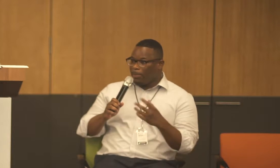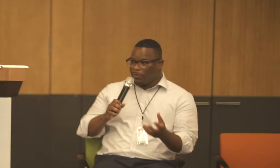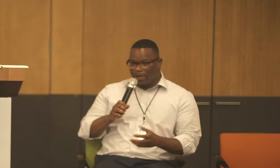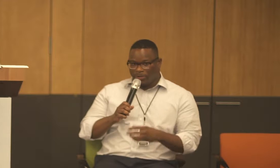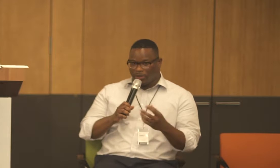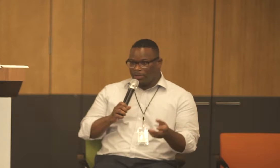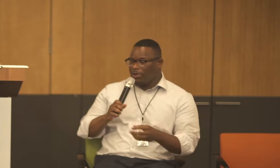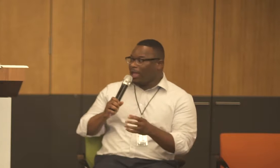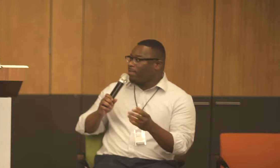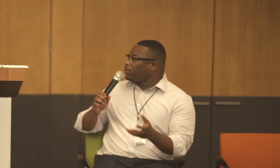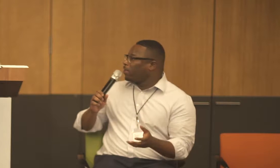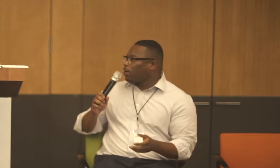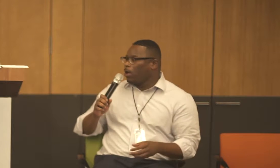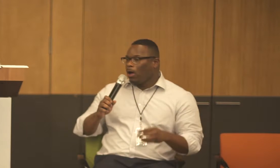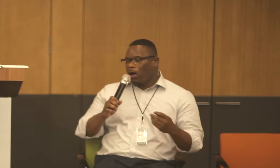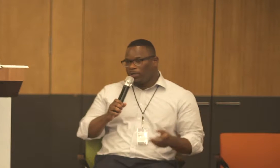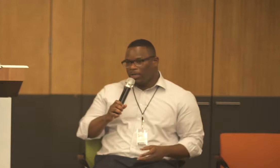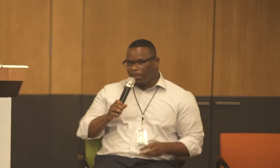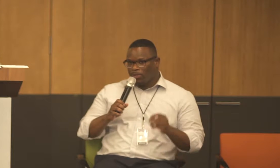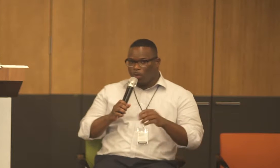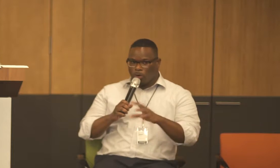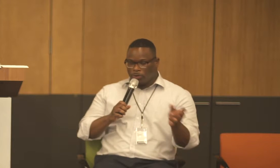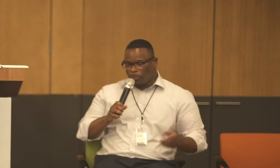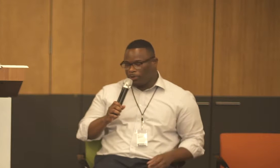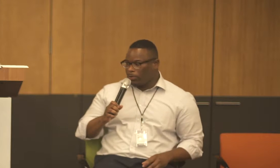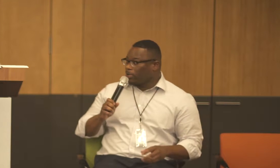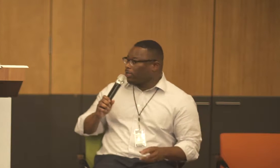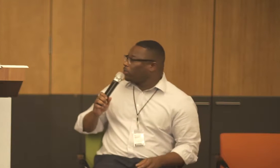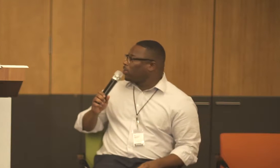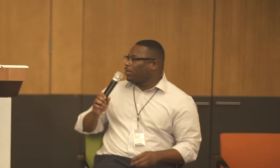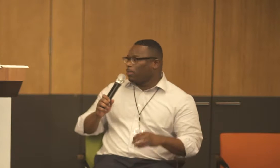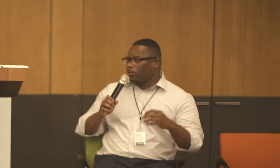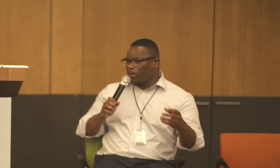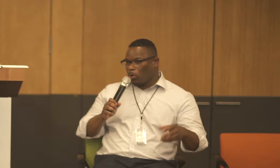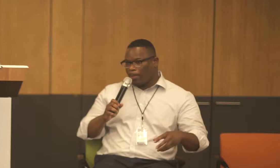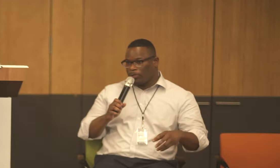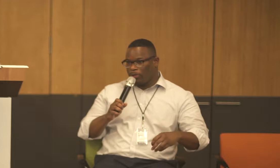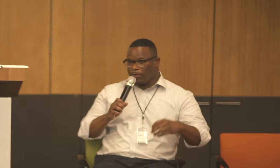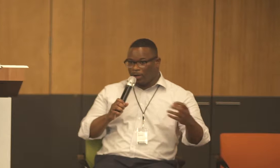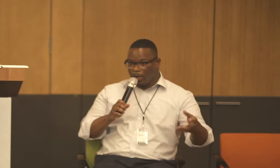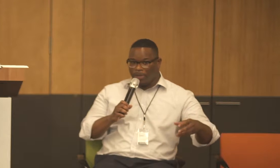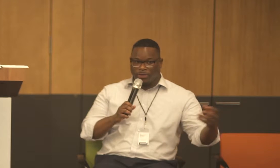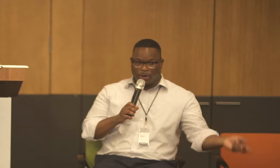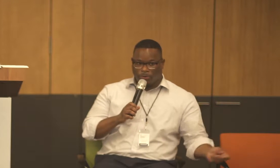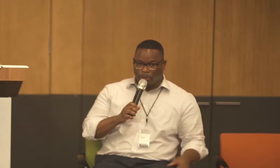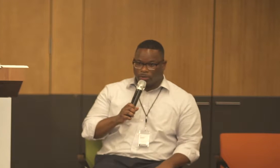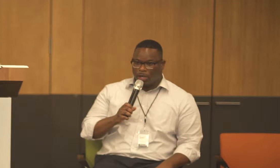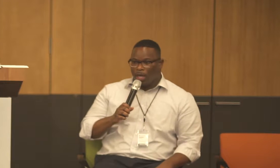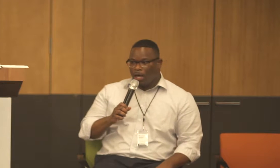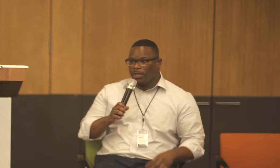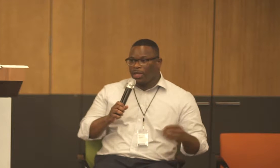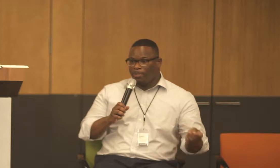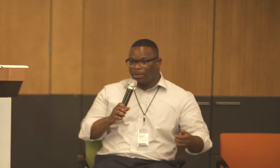we're able to find success and add value there, oftentimes that word would spread through an organization, and then that would create more opportunities for Year Up and thus our